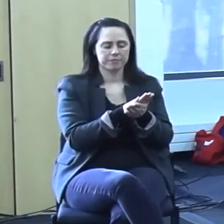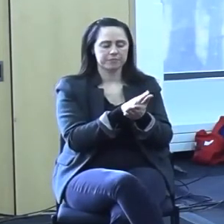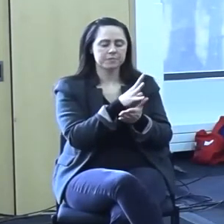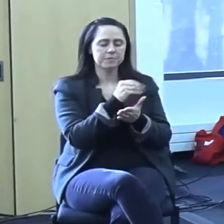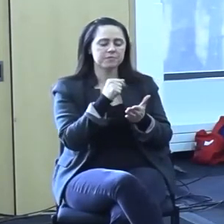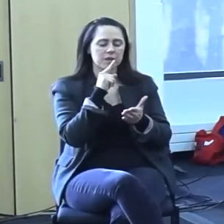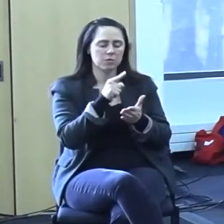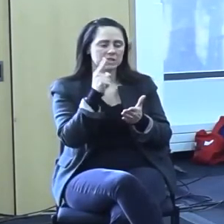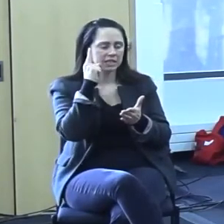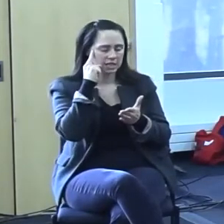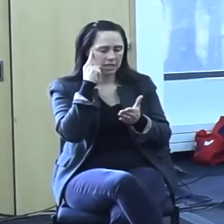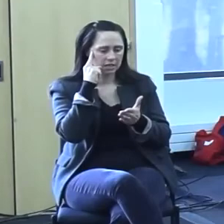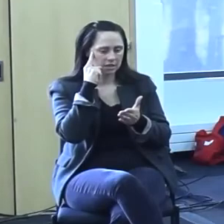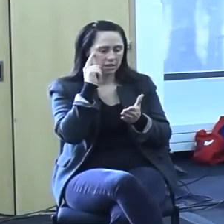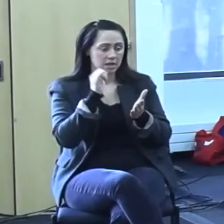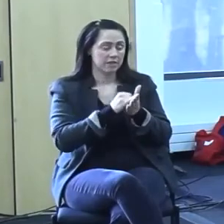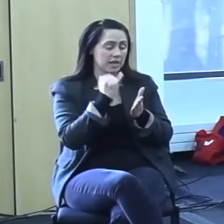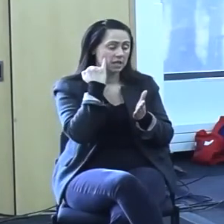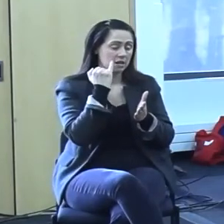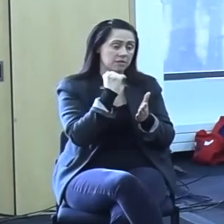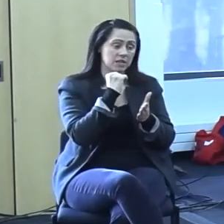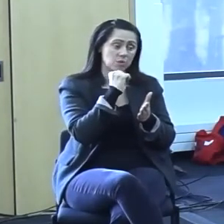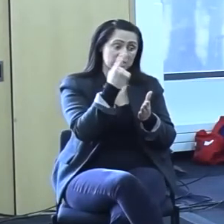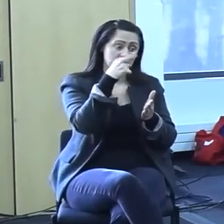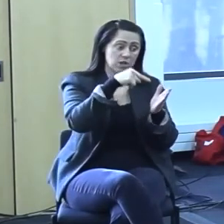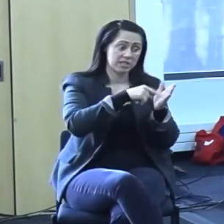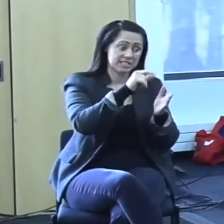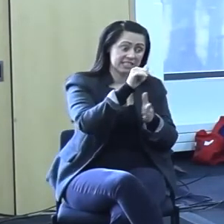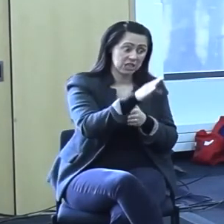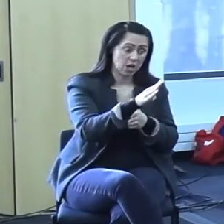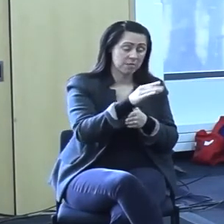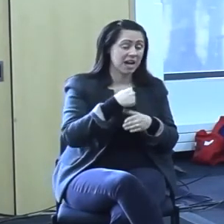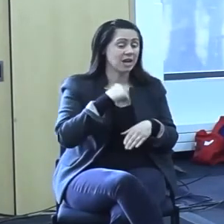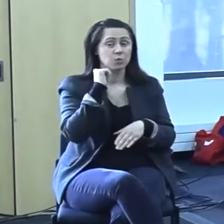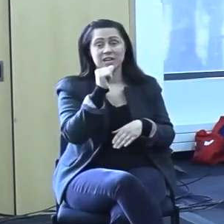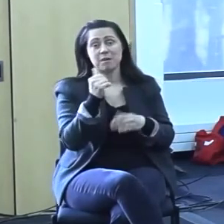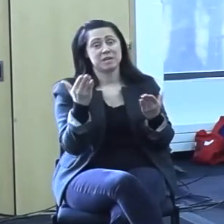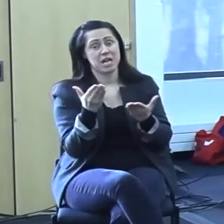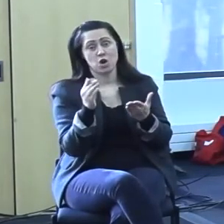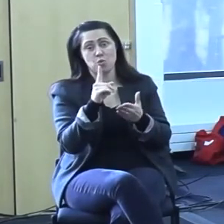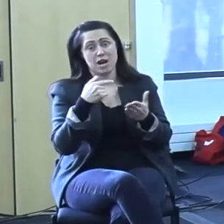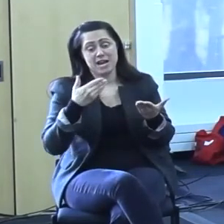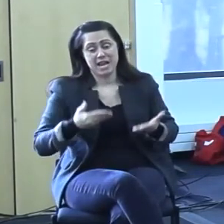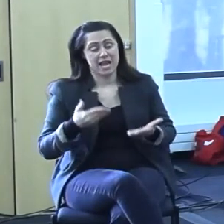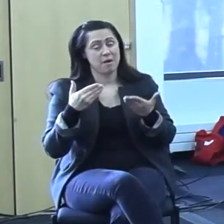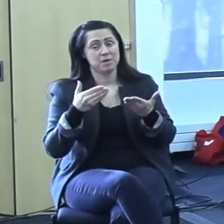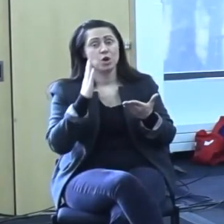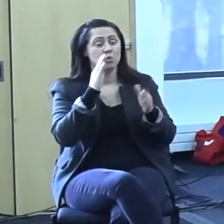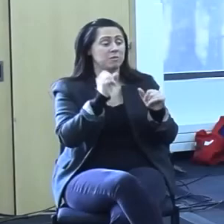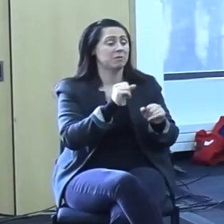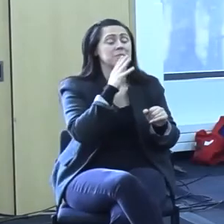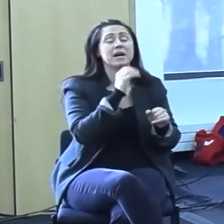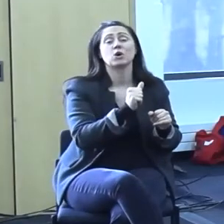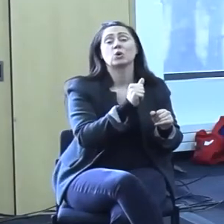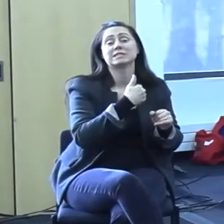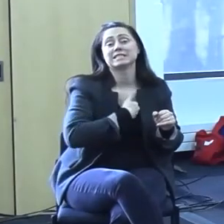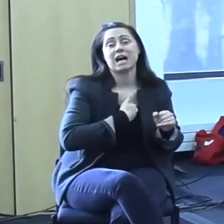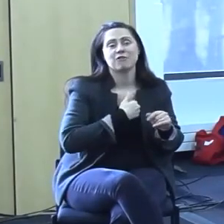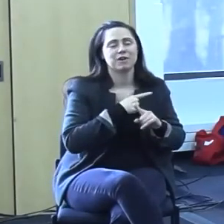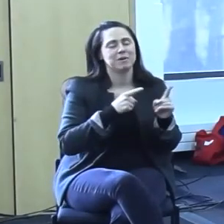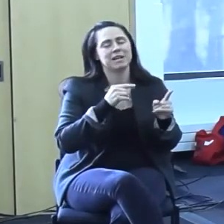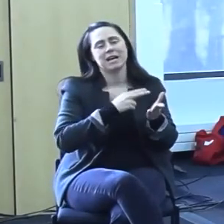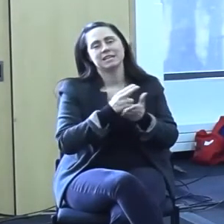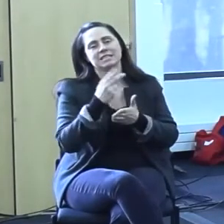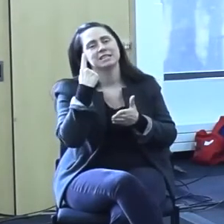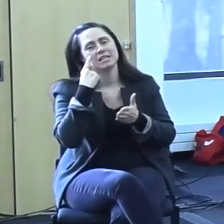And I really think that if it wasn't for this club, I wouldn't be here where I am. I'd still probably be my old self. But I honestly